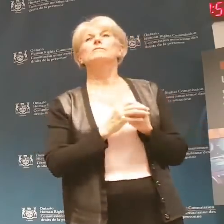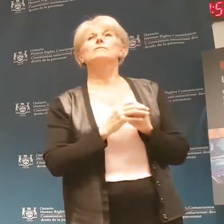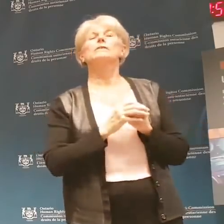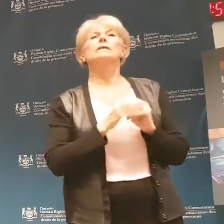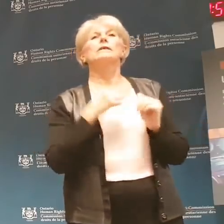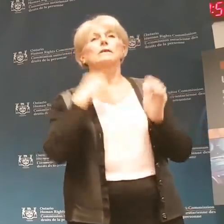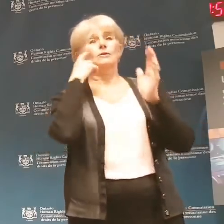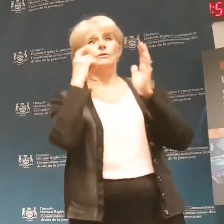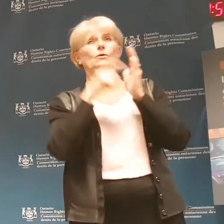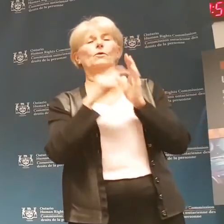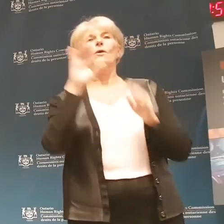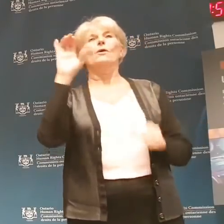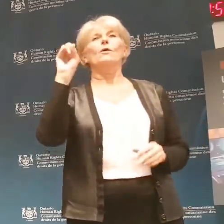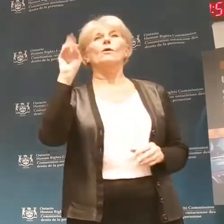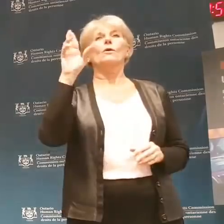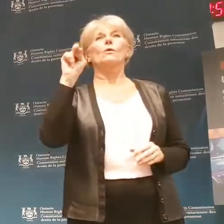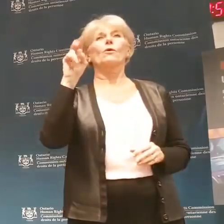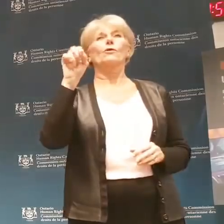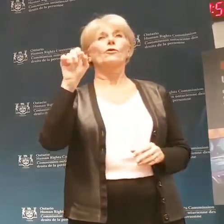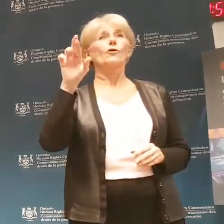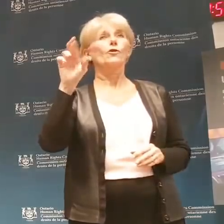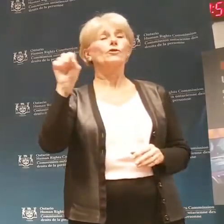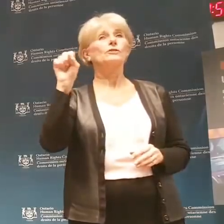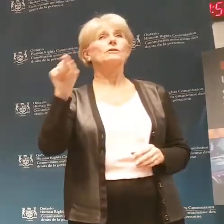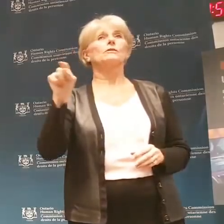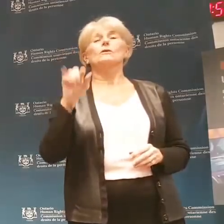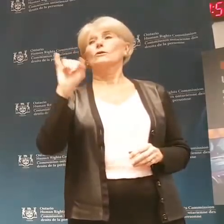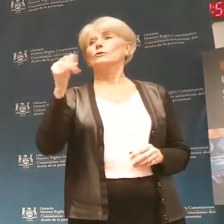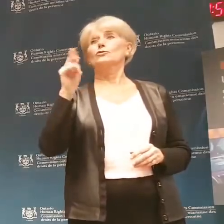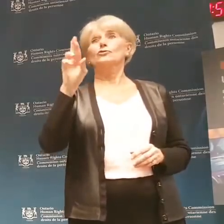that coroner's jury